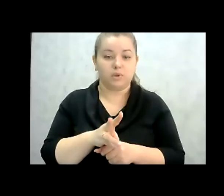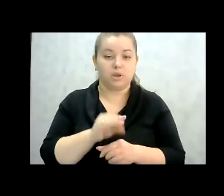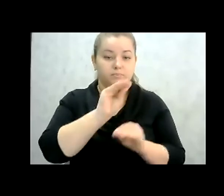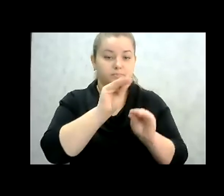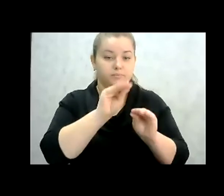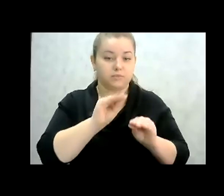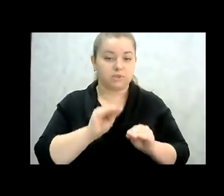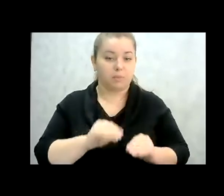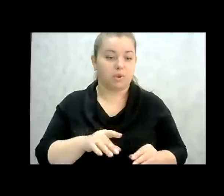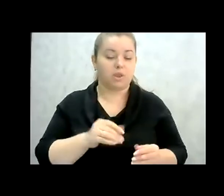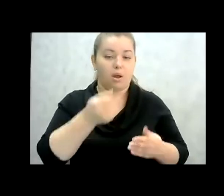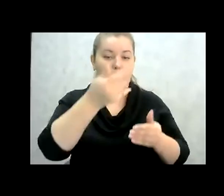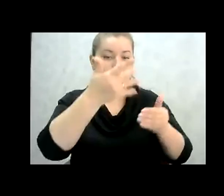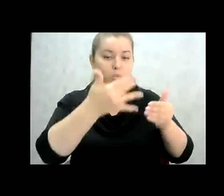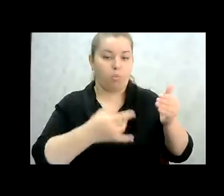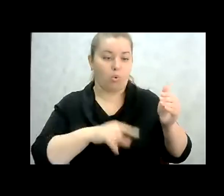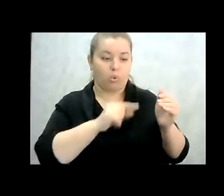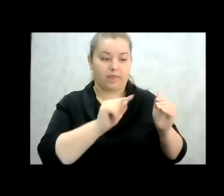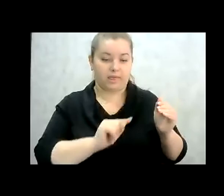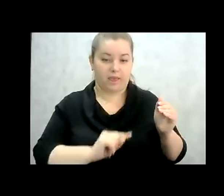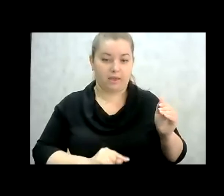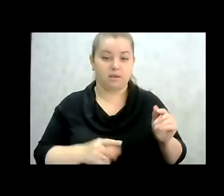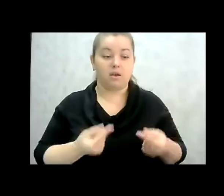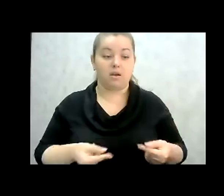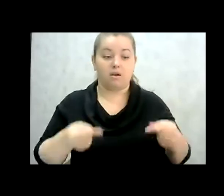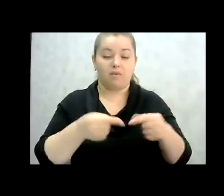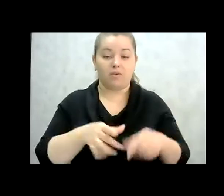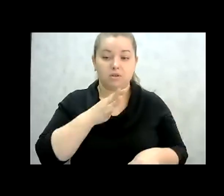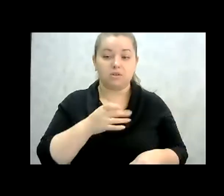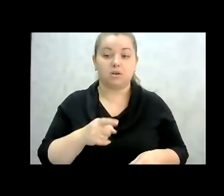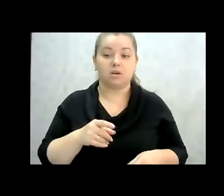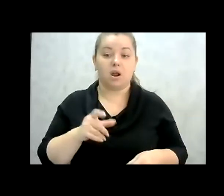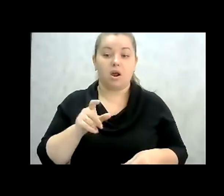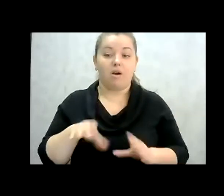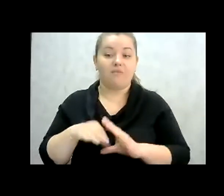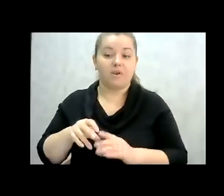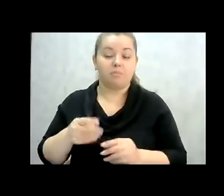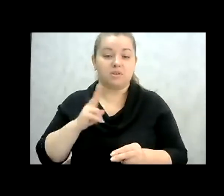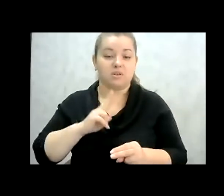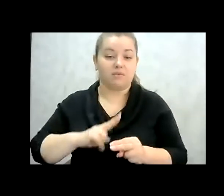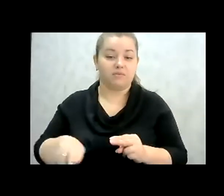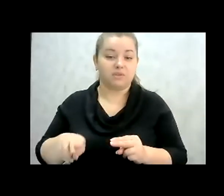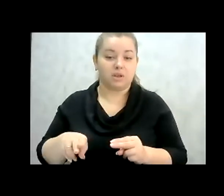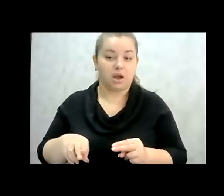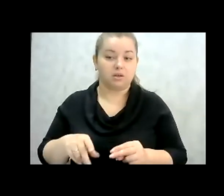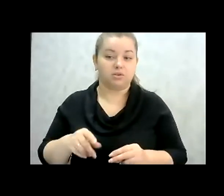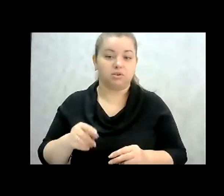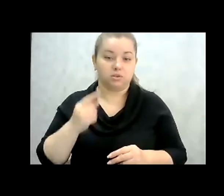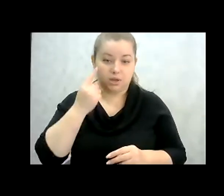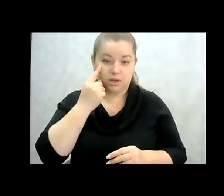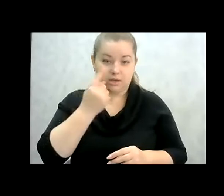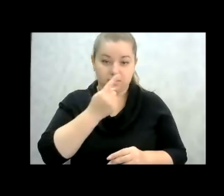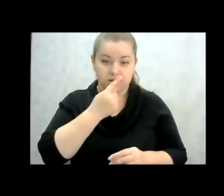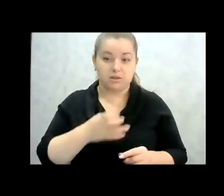or to video the ballot. but those who have problems with